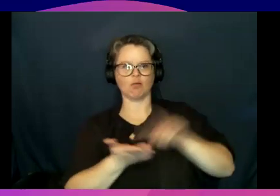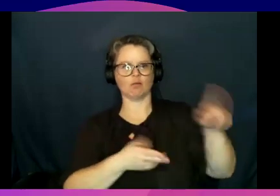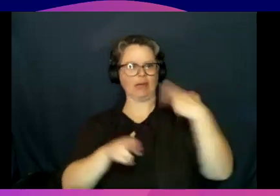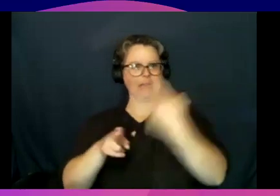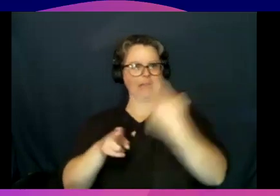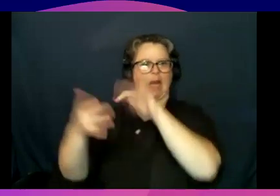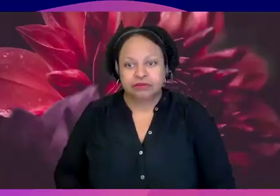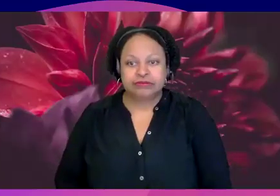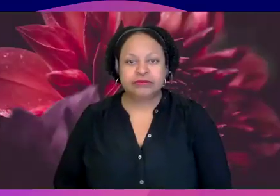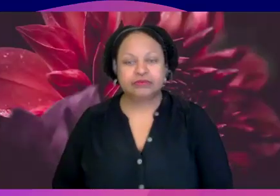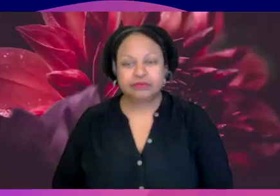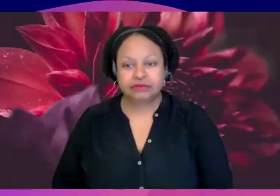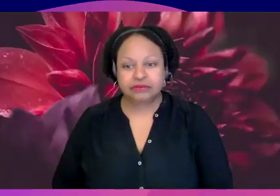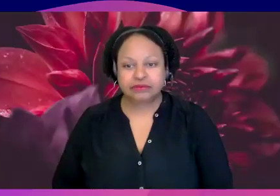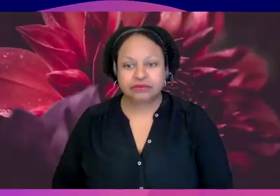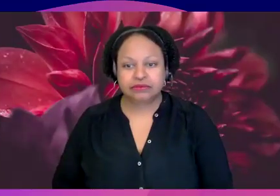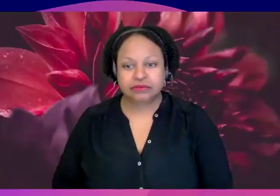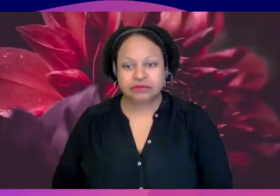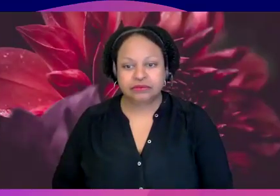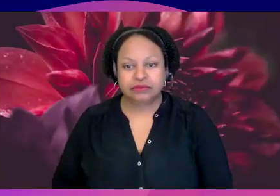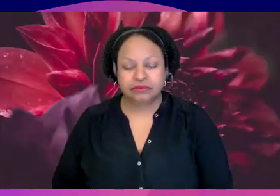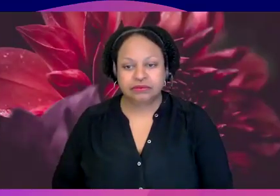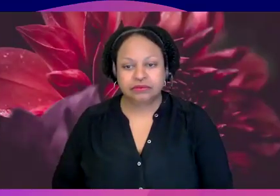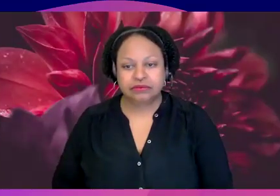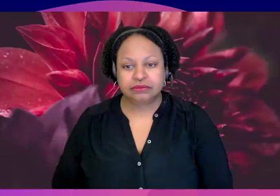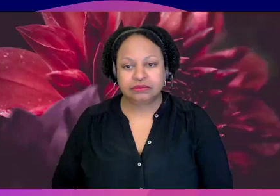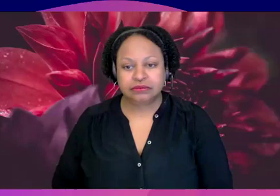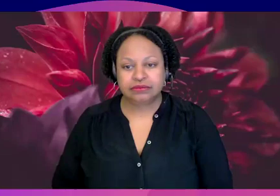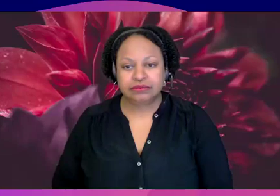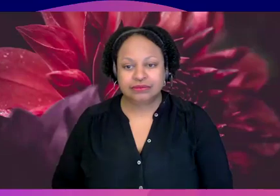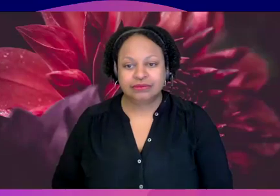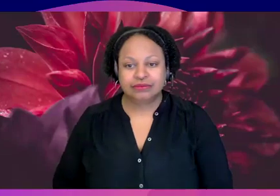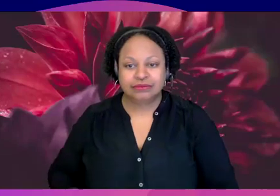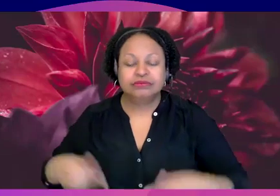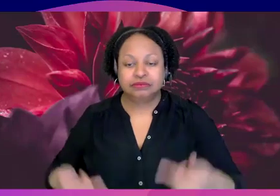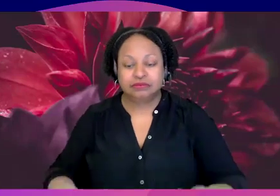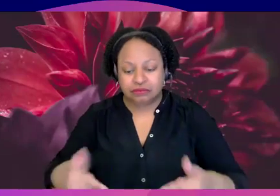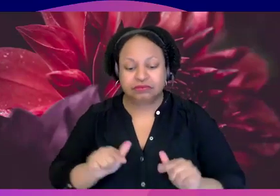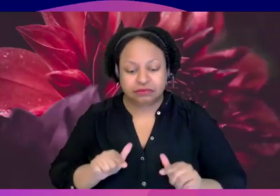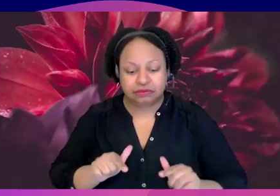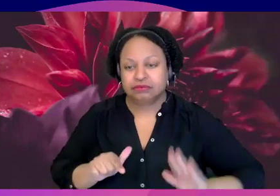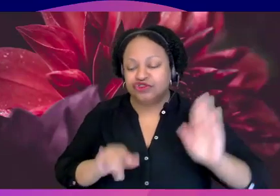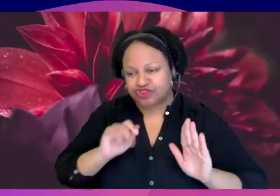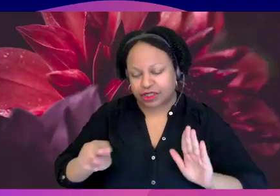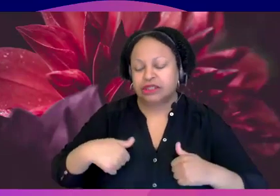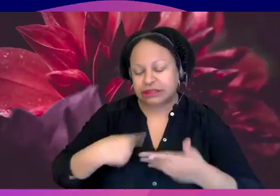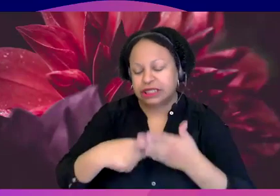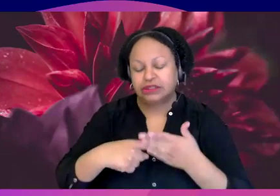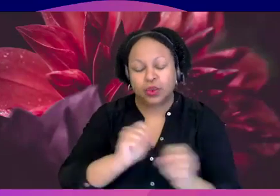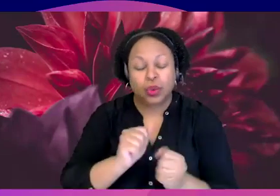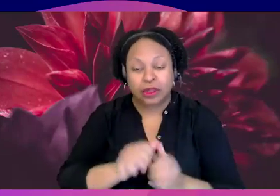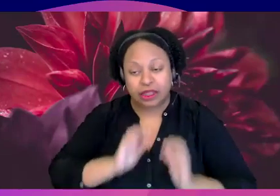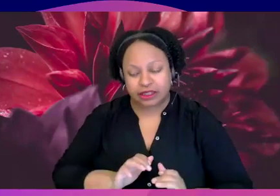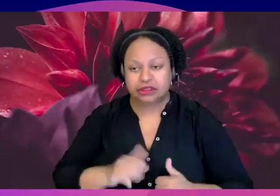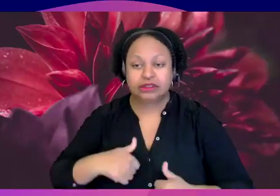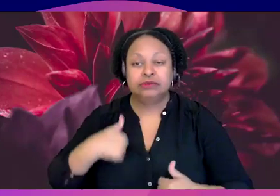And I can maybe speak a little specifically to working with clients, because of course at SVNB, our